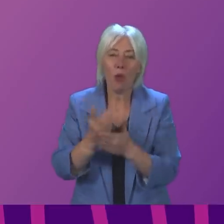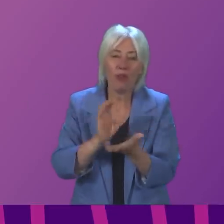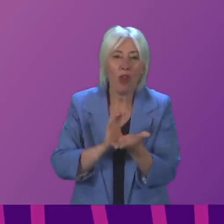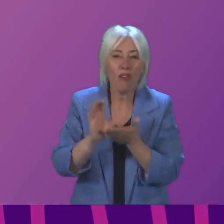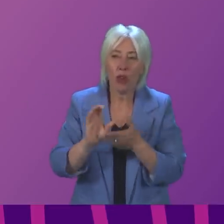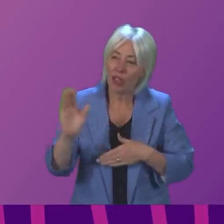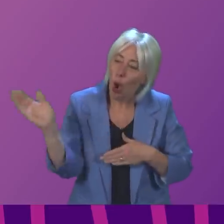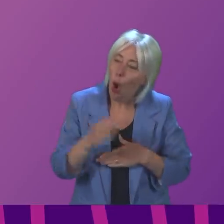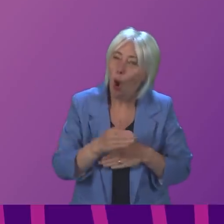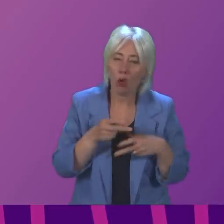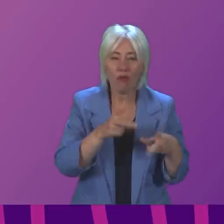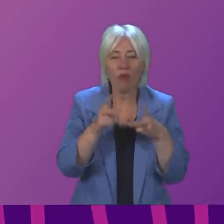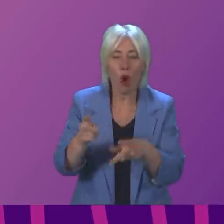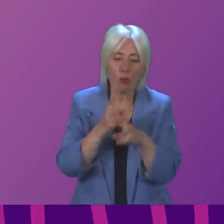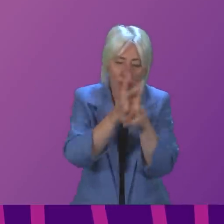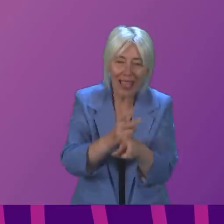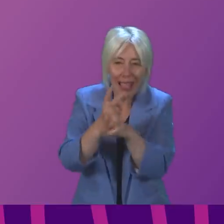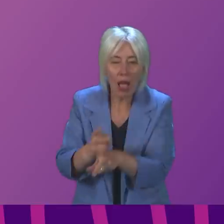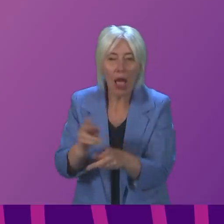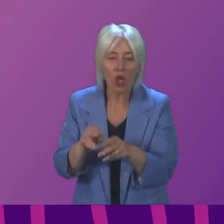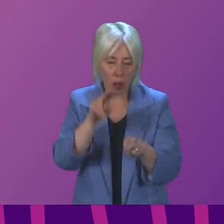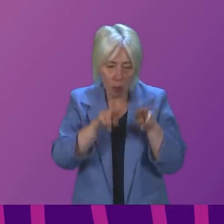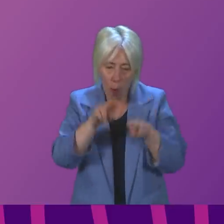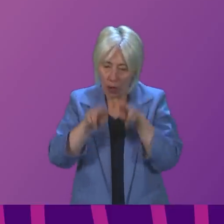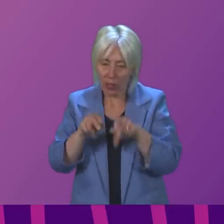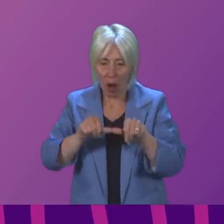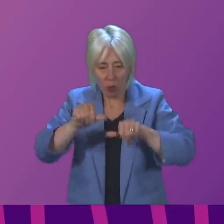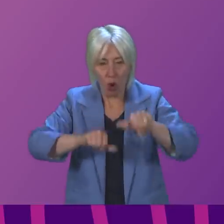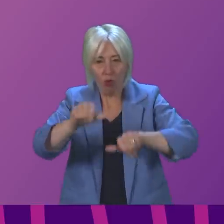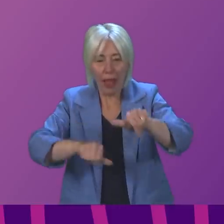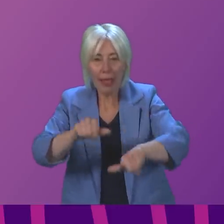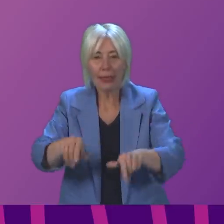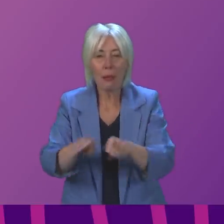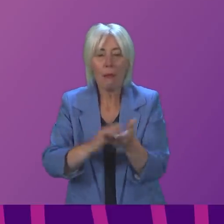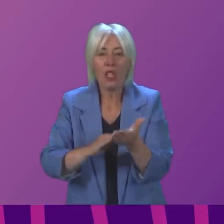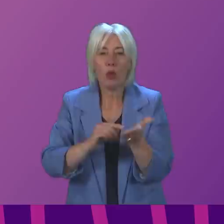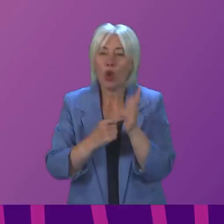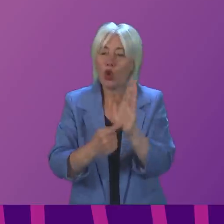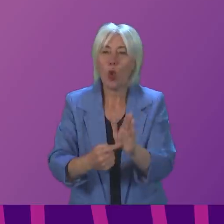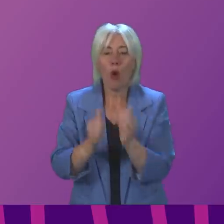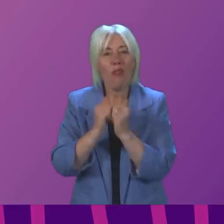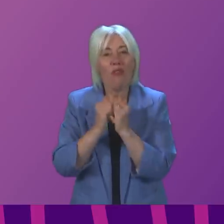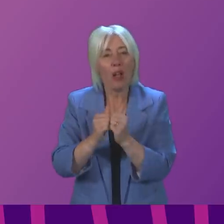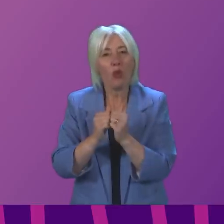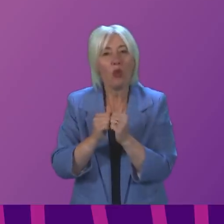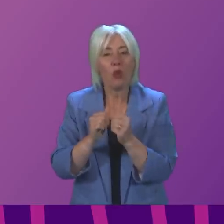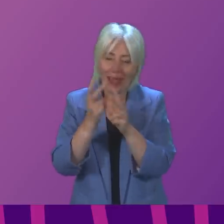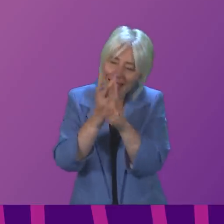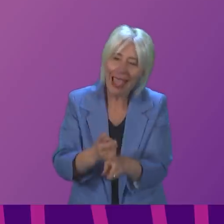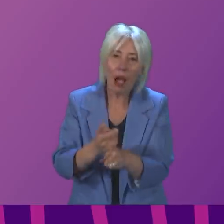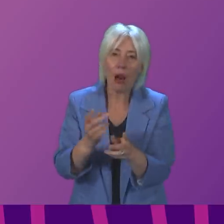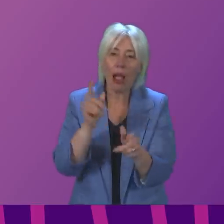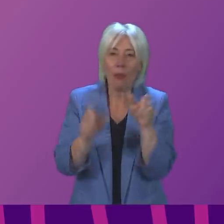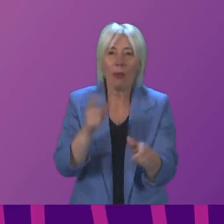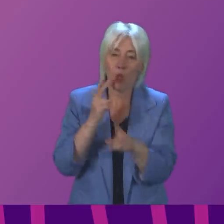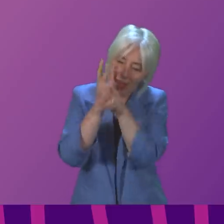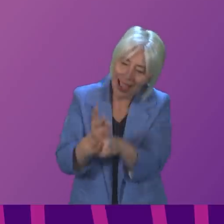all forms of care and monitoring progress? That would give a real focus and show how we value care and carers across Scotland. The First Minister. The